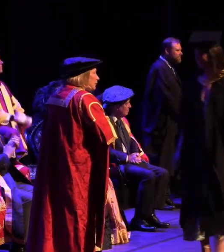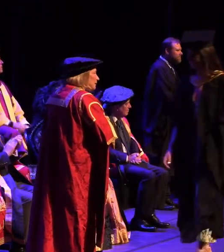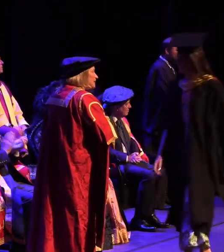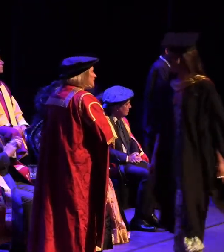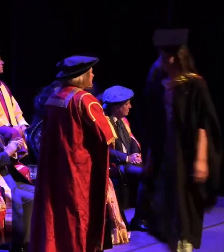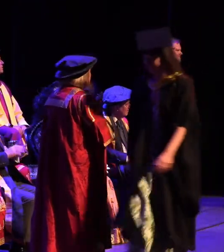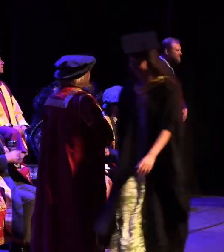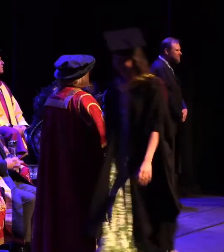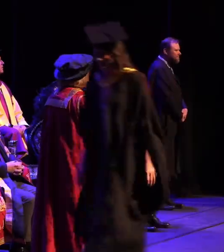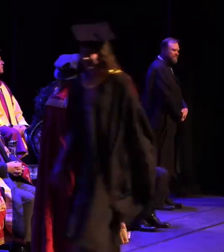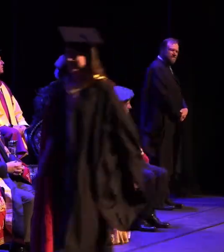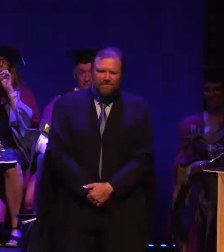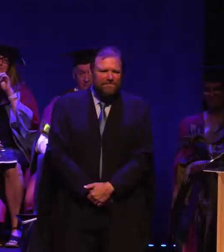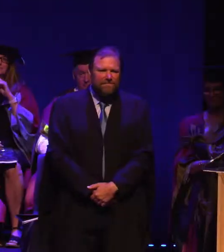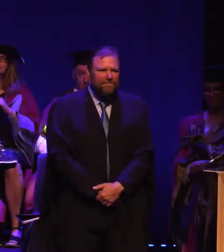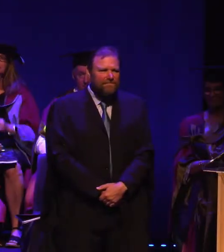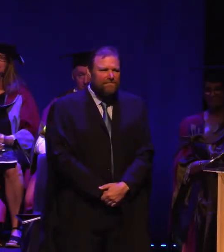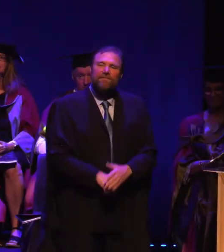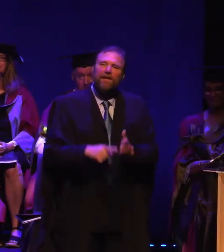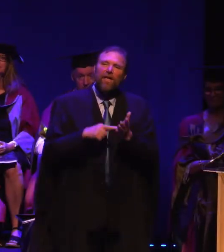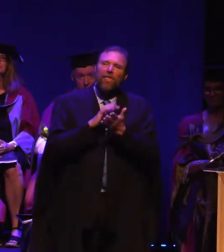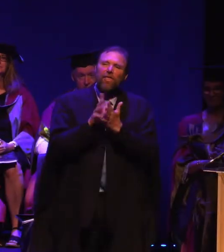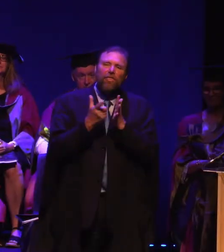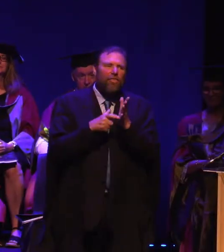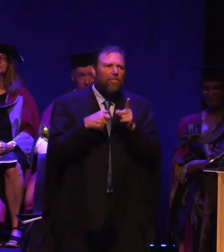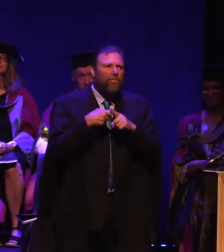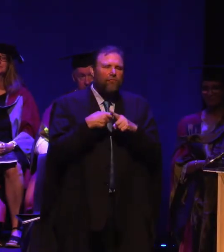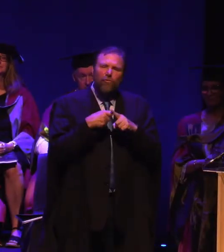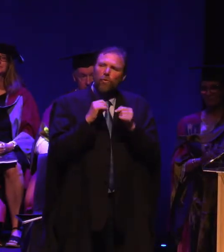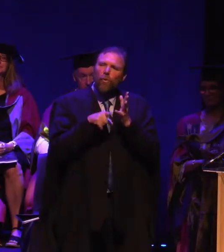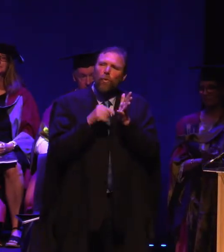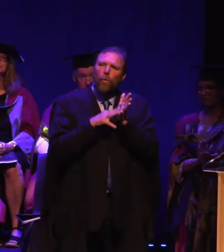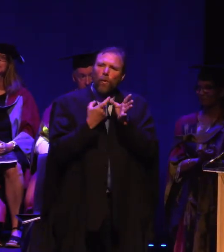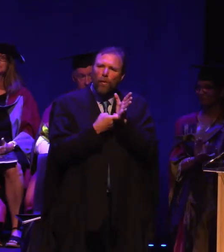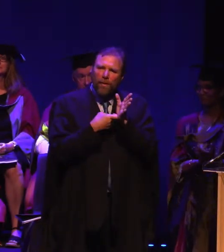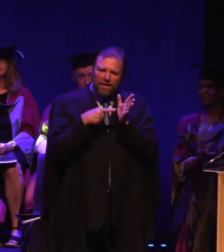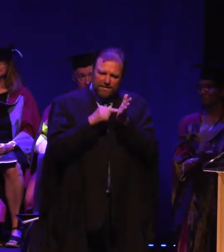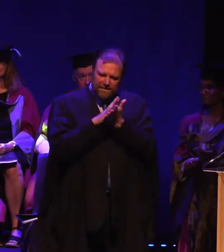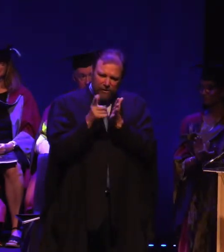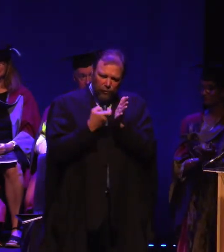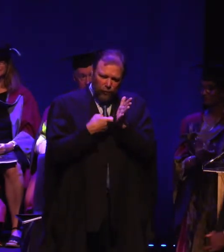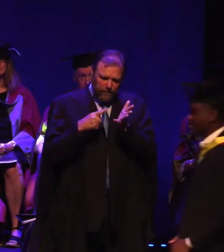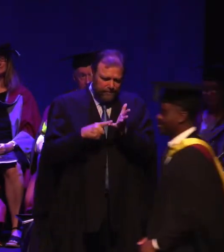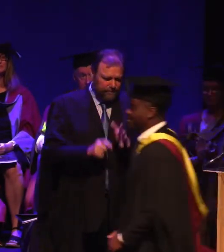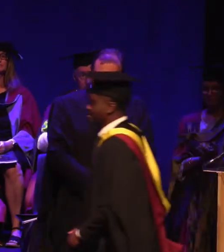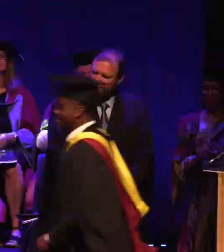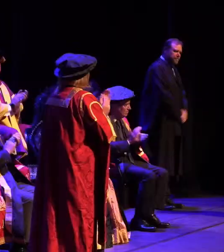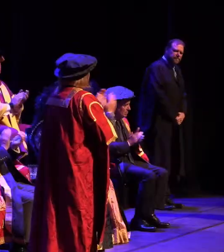Farouk Uma Teaboo.